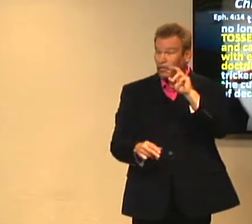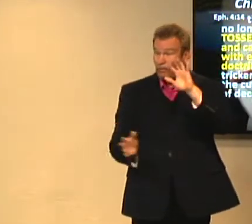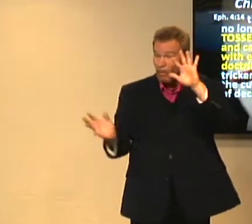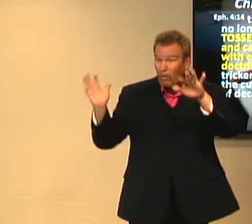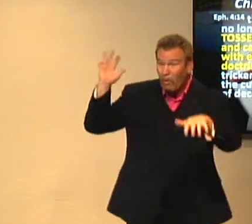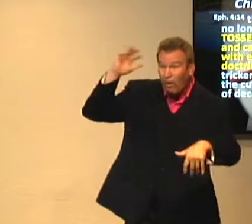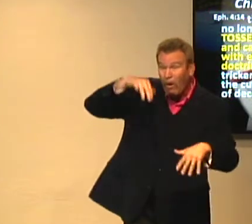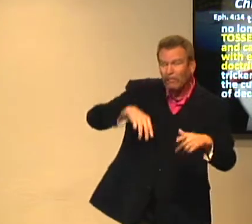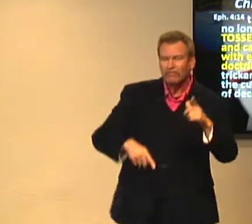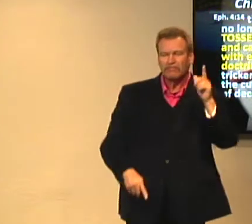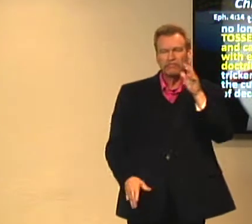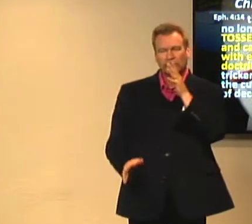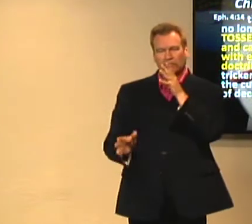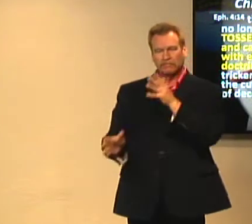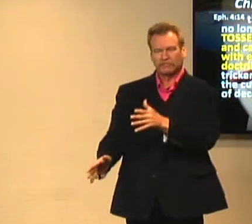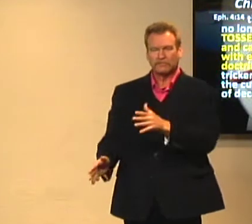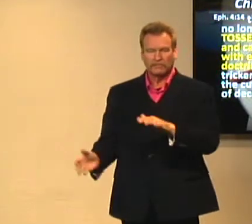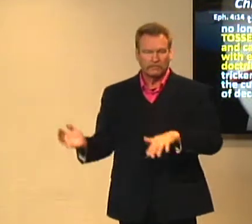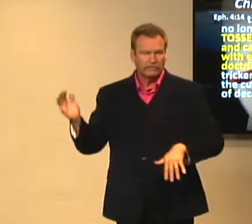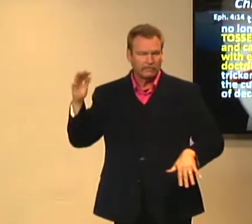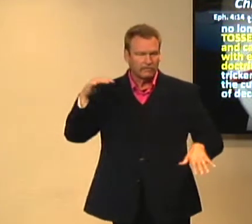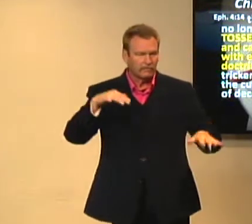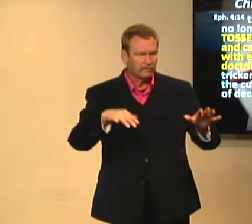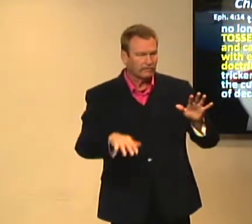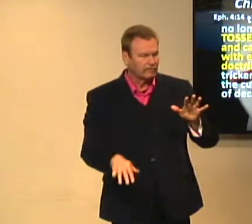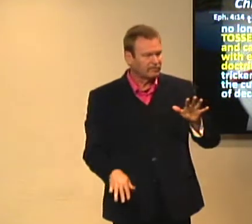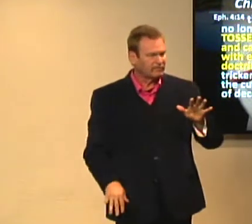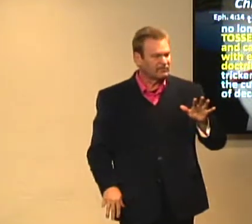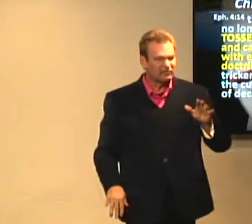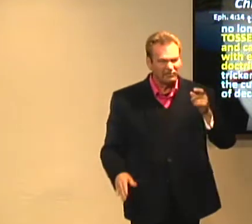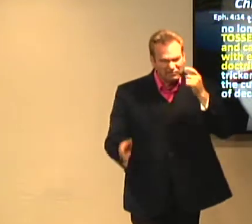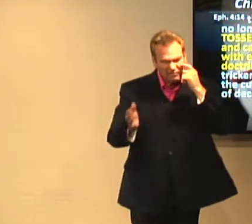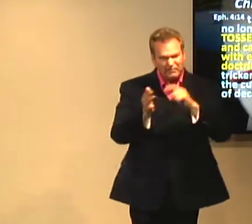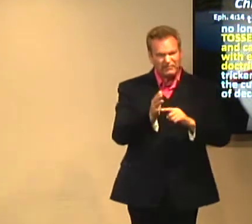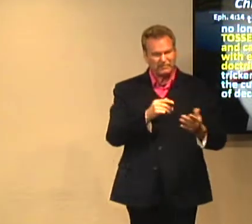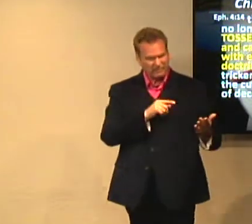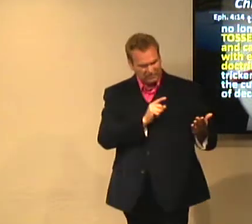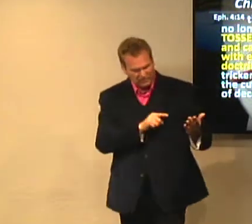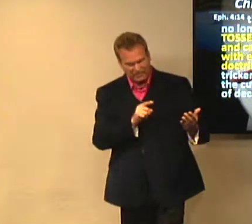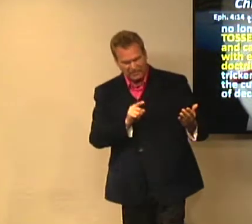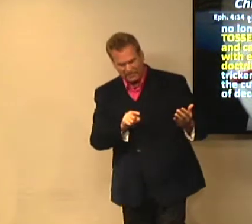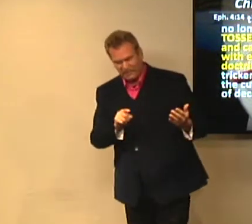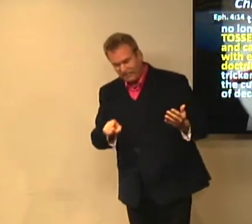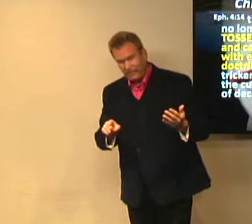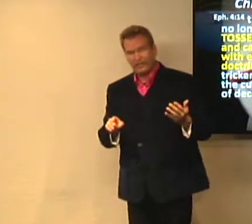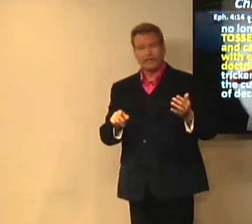here. And Jesus woke and spoke to the waves, and the sea became calm.